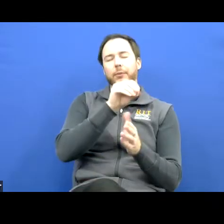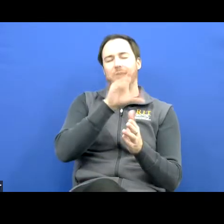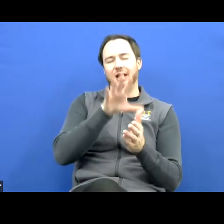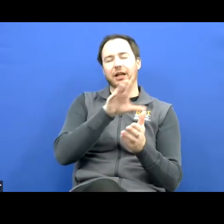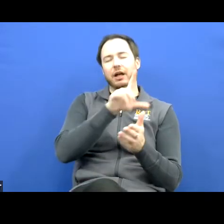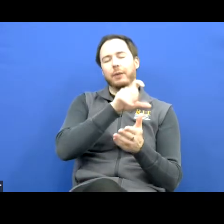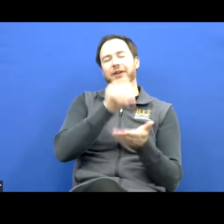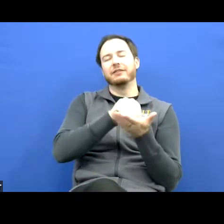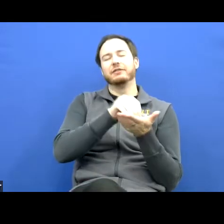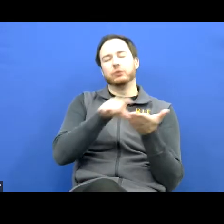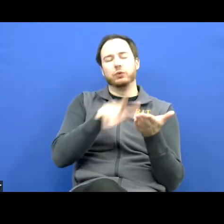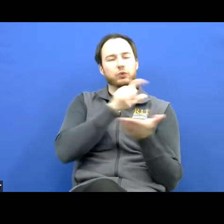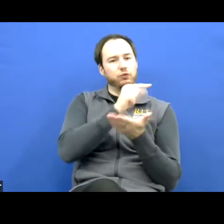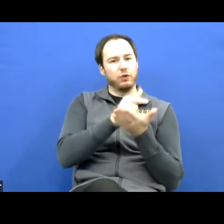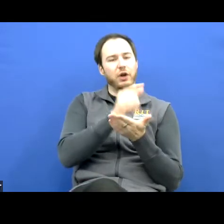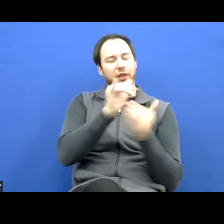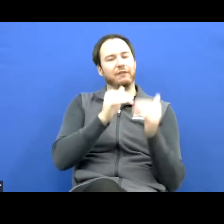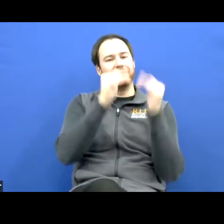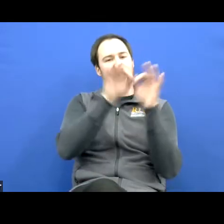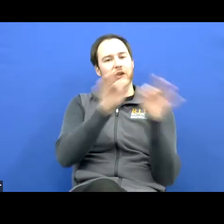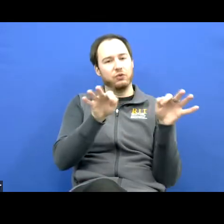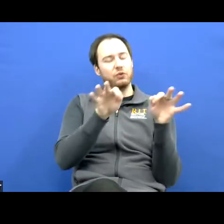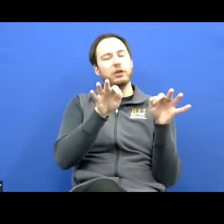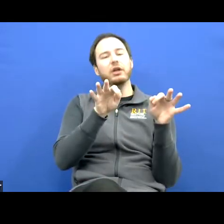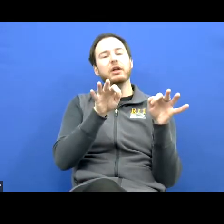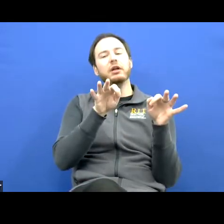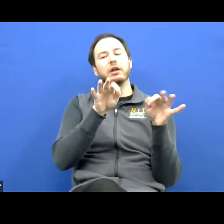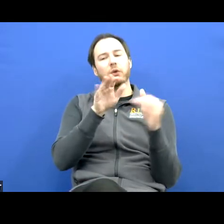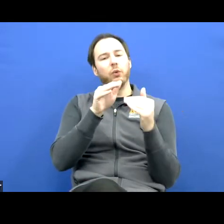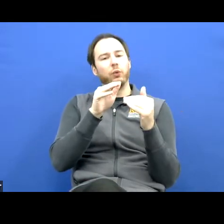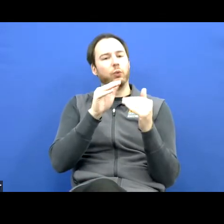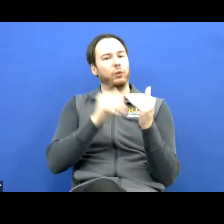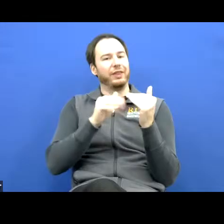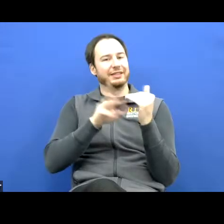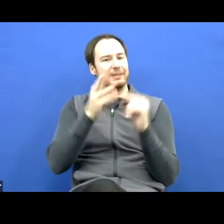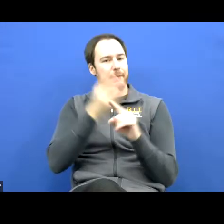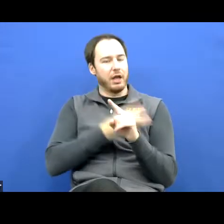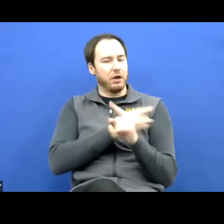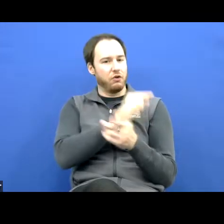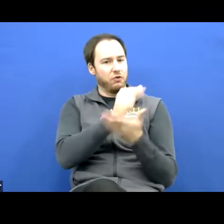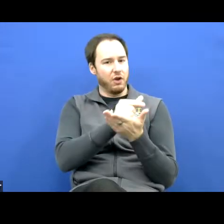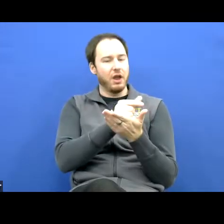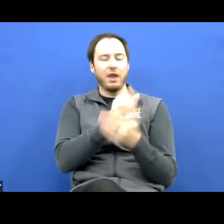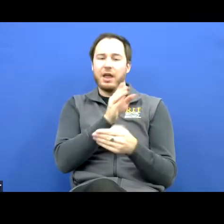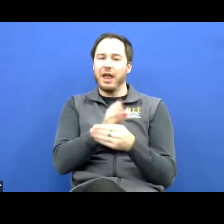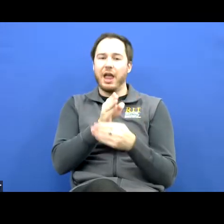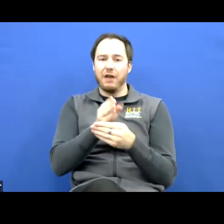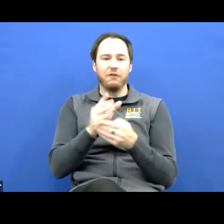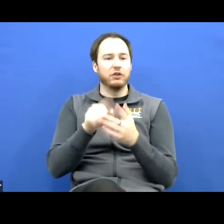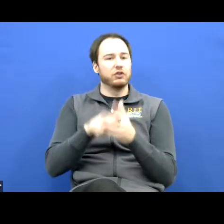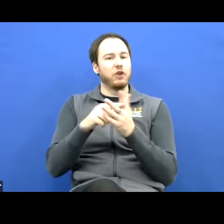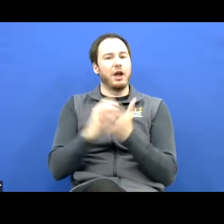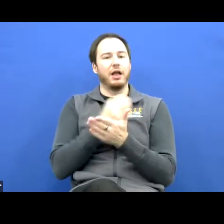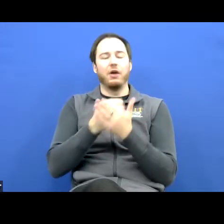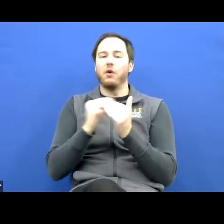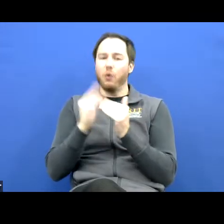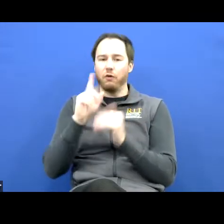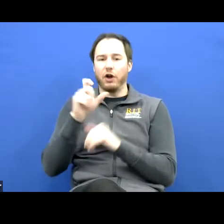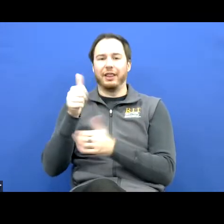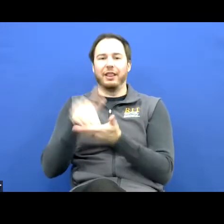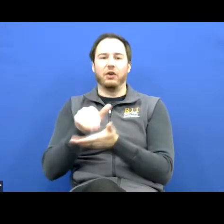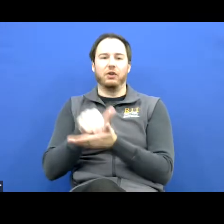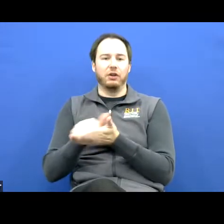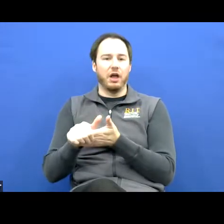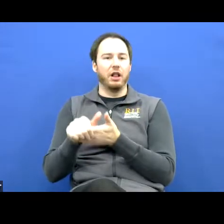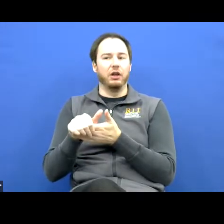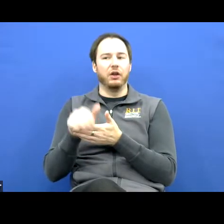a advanced degree within the first 6 months of graduation. Average starting salary is over $110,000 with